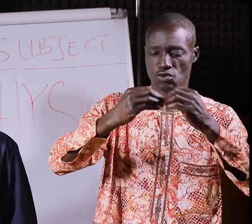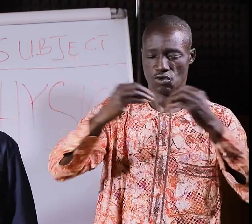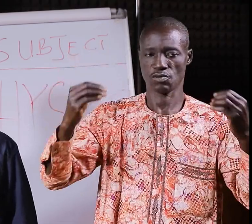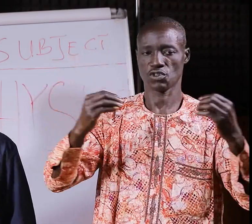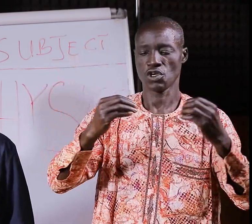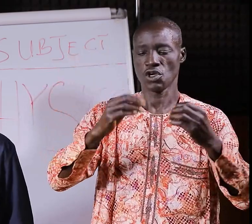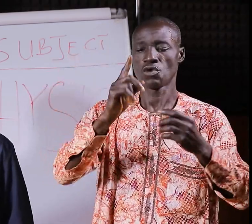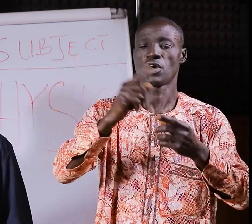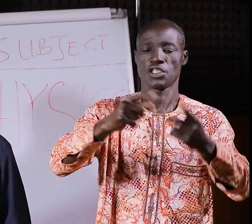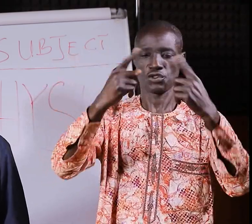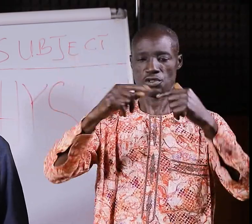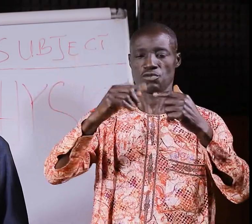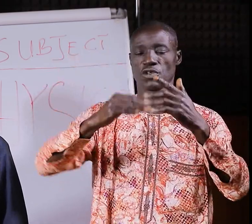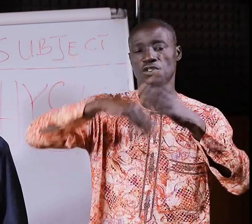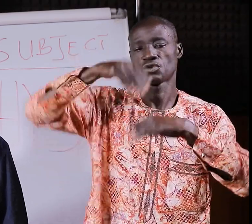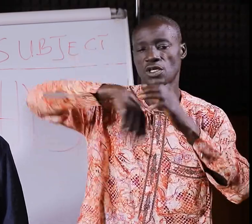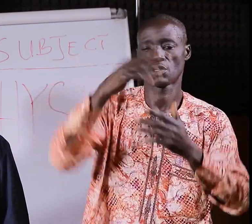direction. When the crest